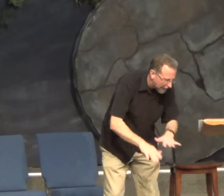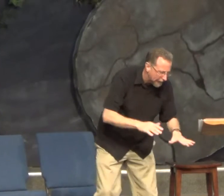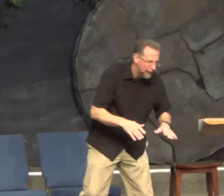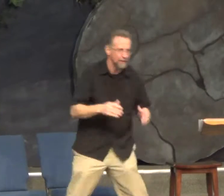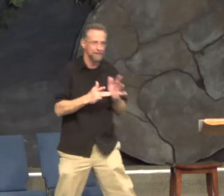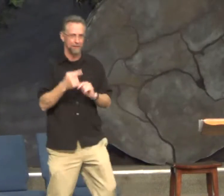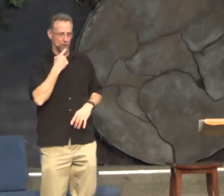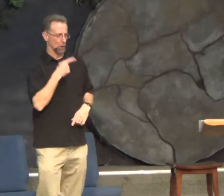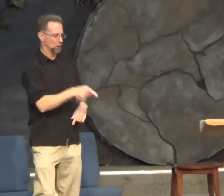her hand.